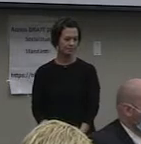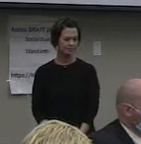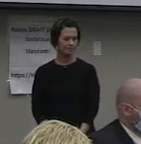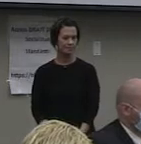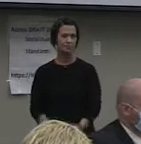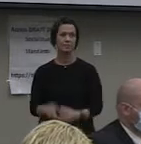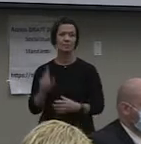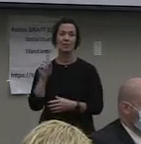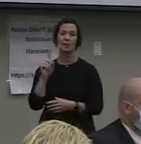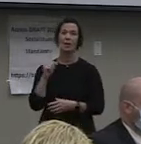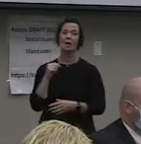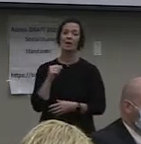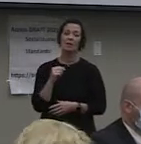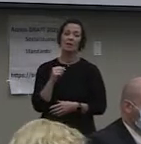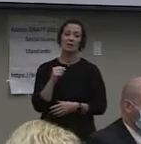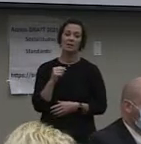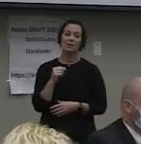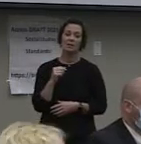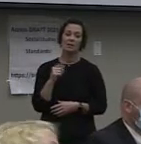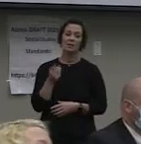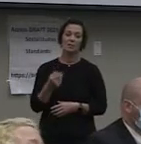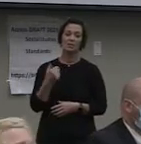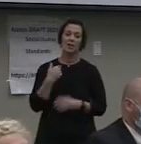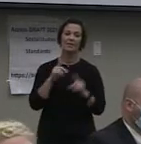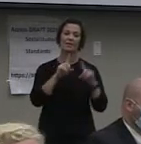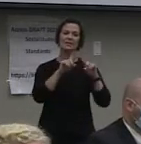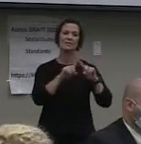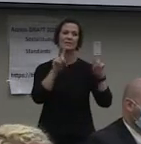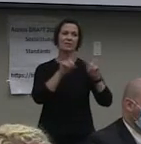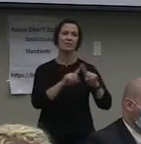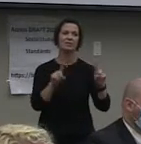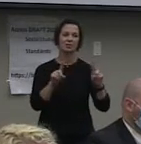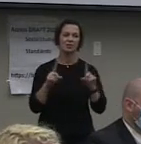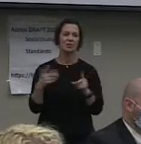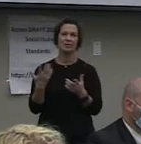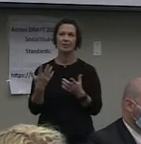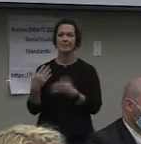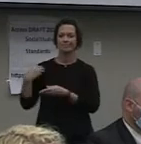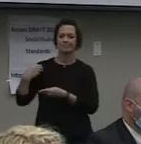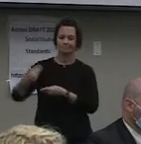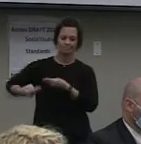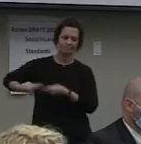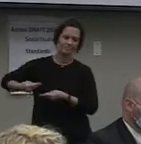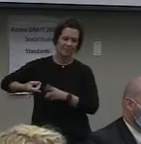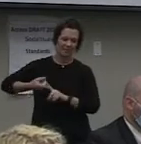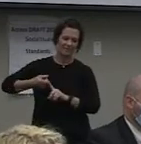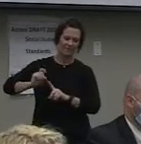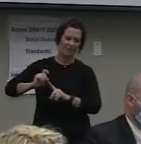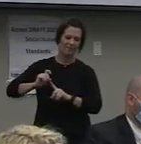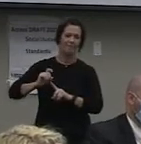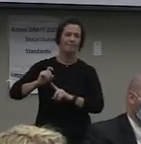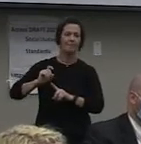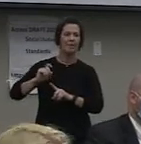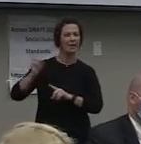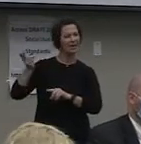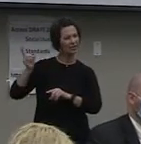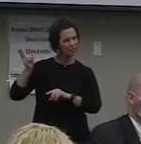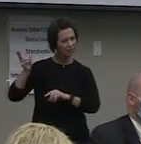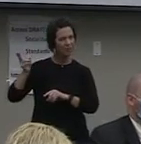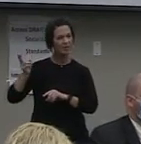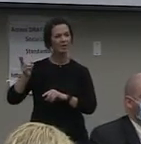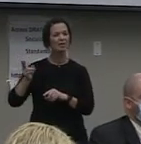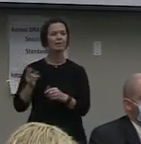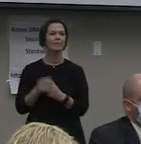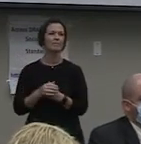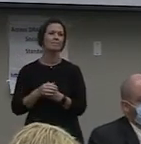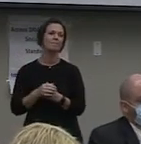You know, there are different sort of trends in history, and there's, if you take a segment and look at it, there are different things that